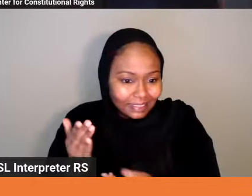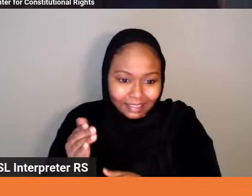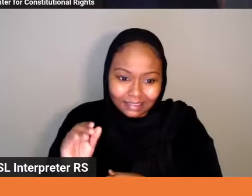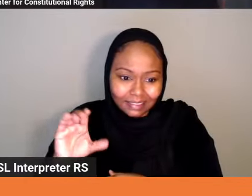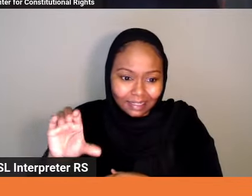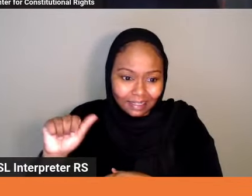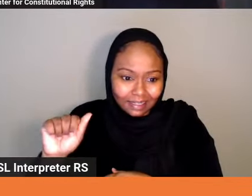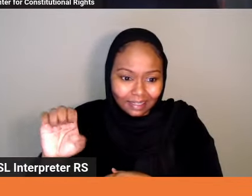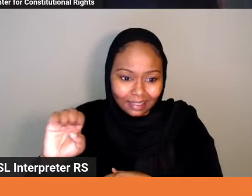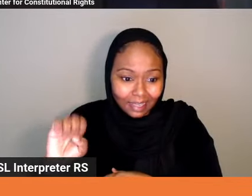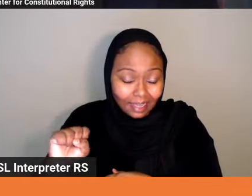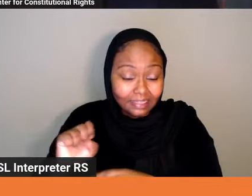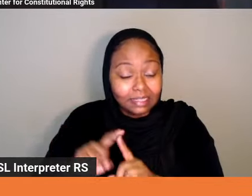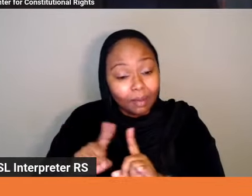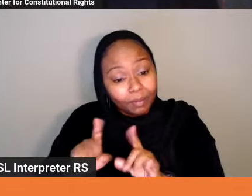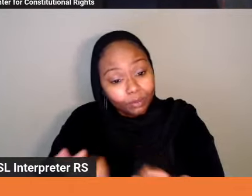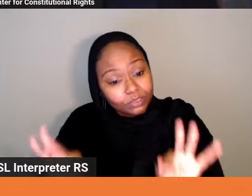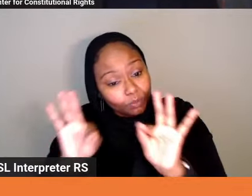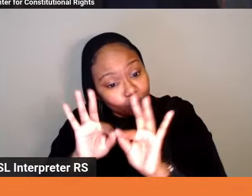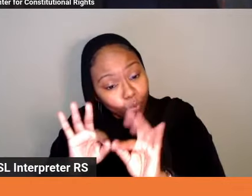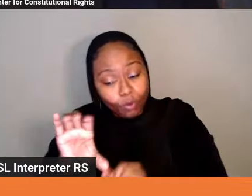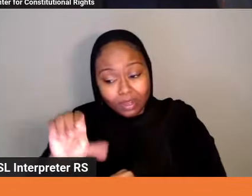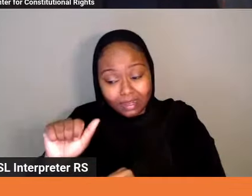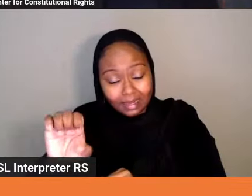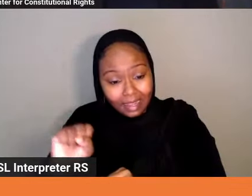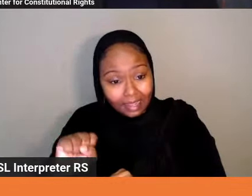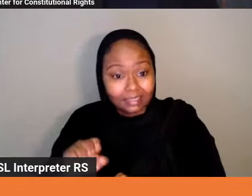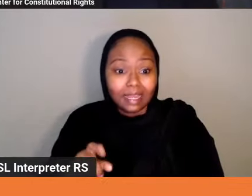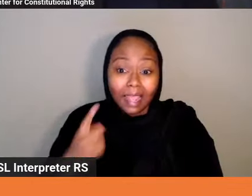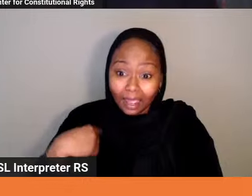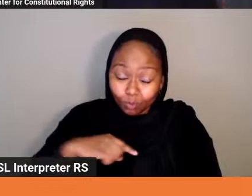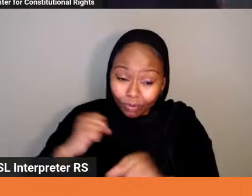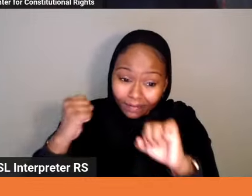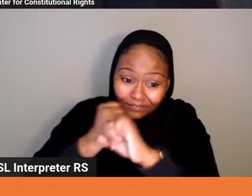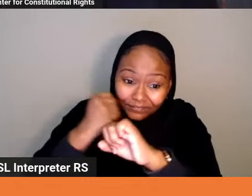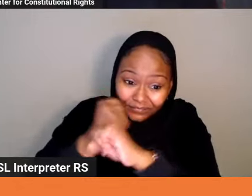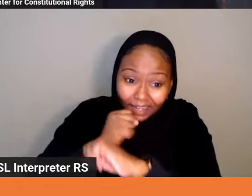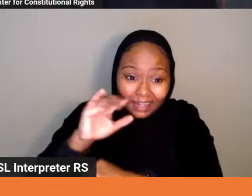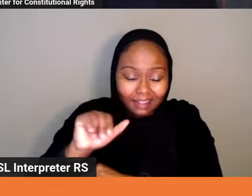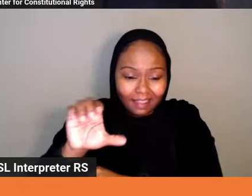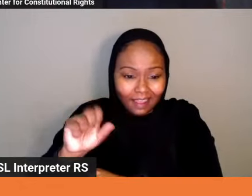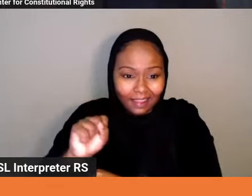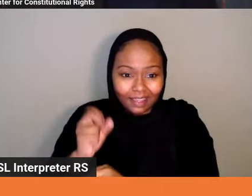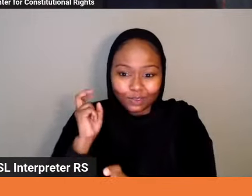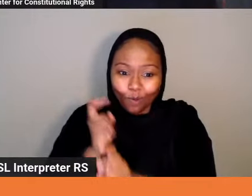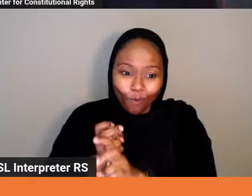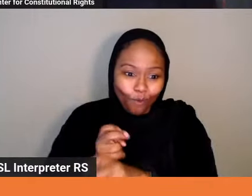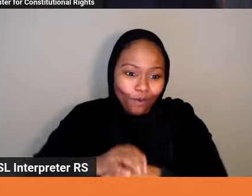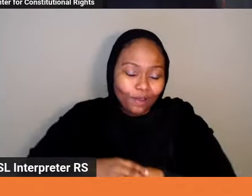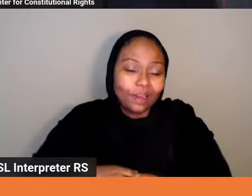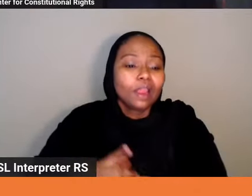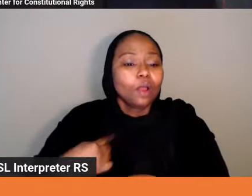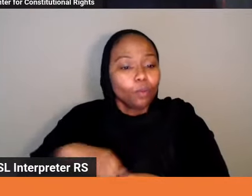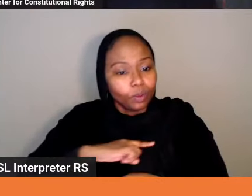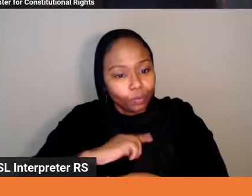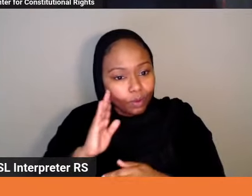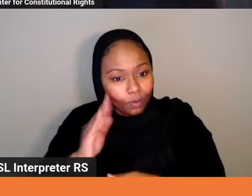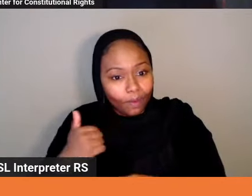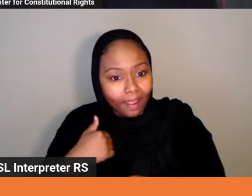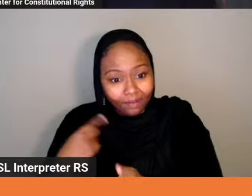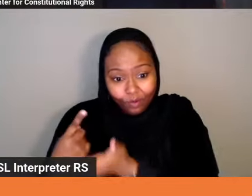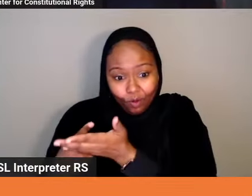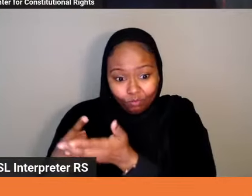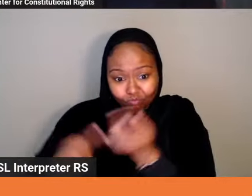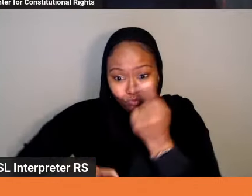but I think it was an important case to bring. And we are fighting that case hard. We will have argument at the end of this